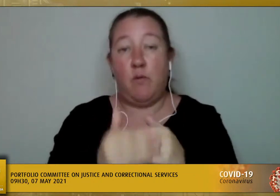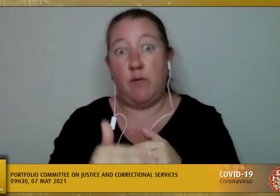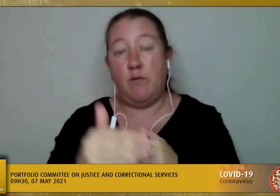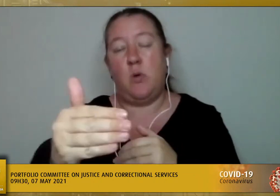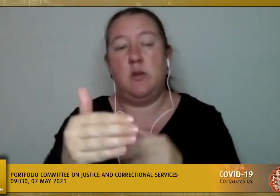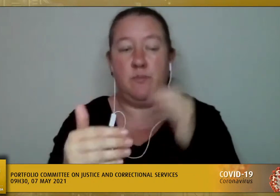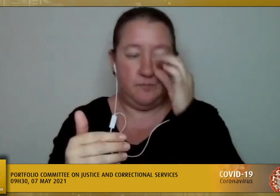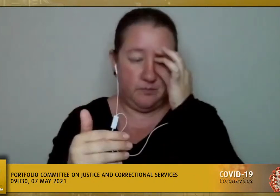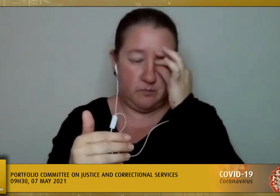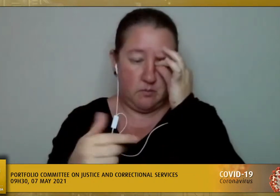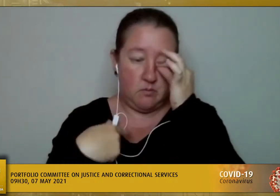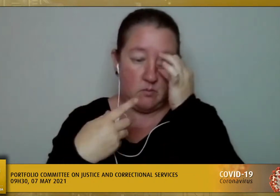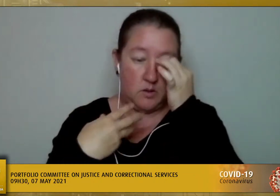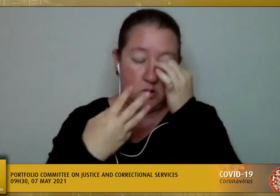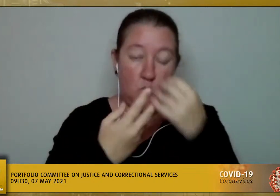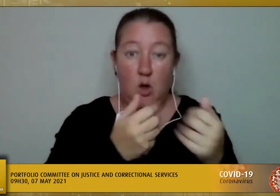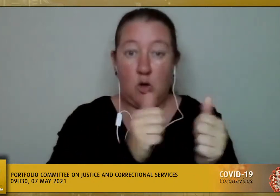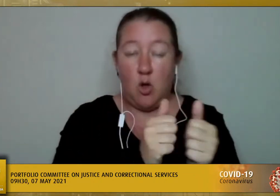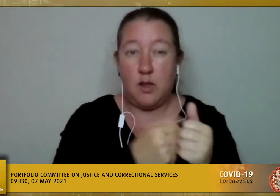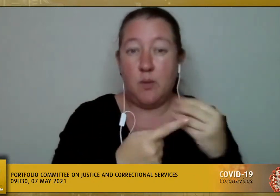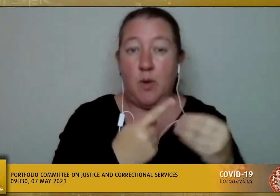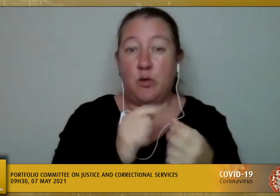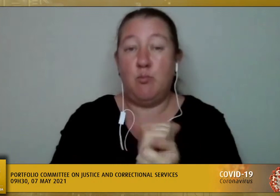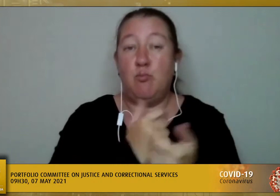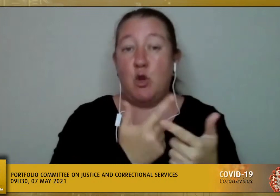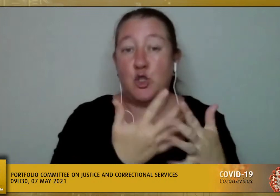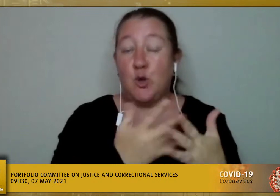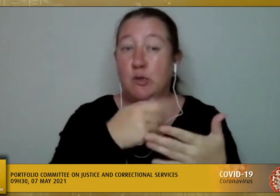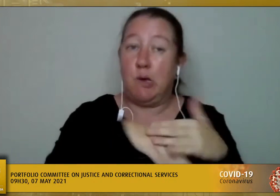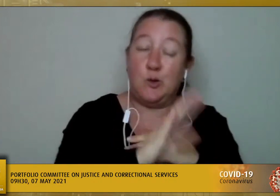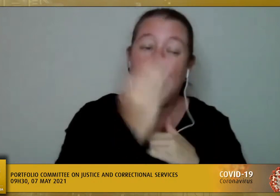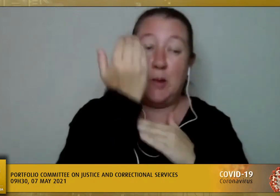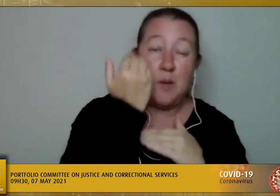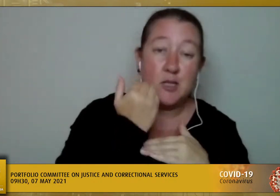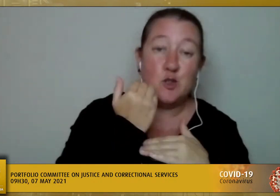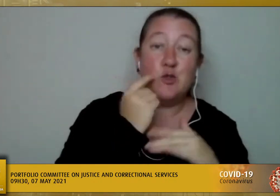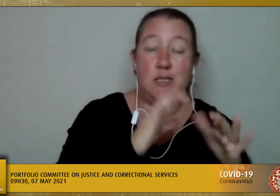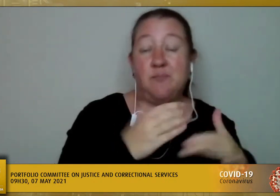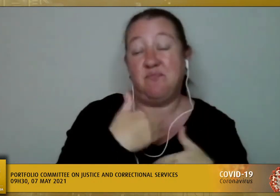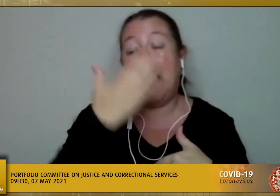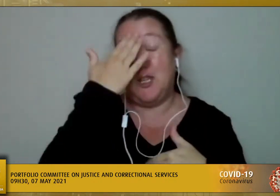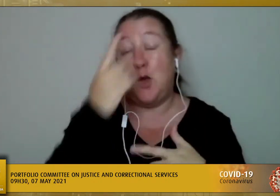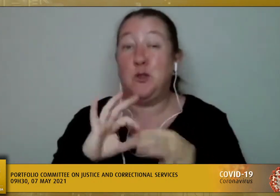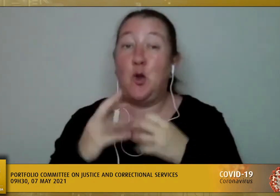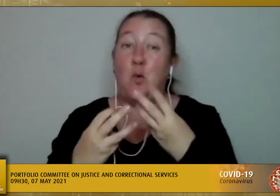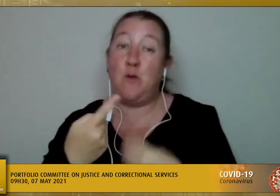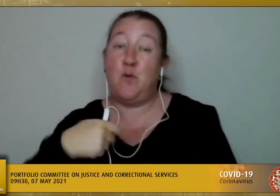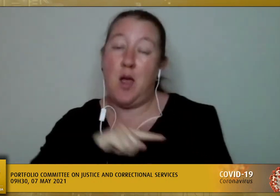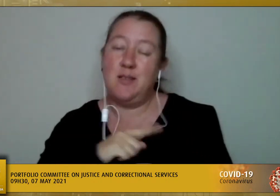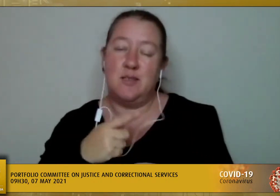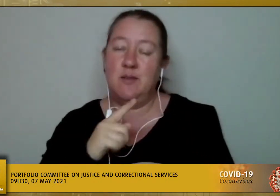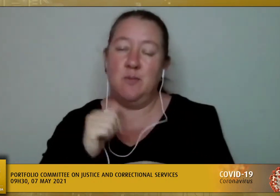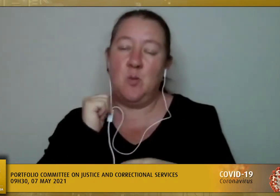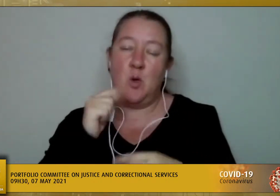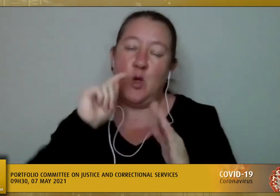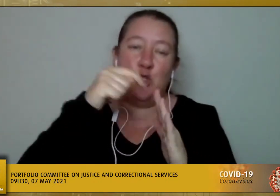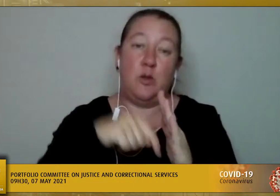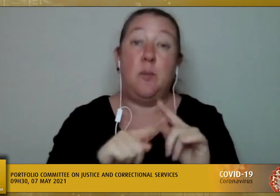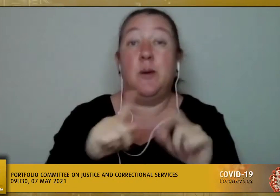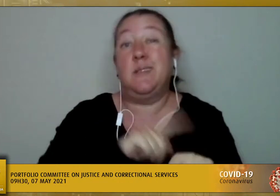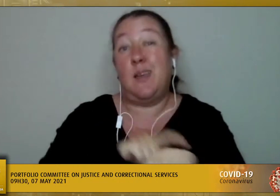and to our colleague about the the prosecutors going into the magistrate and a Majesty I know it's homework for us I won't get into detail but